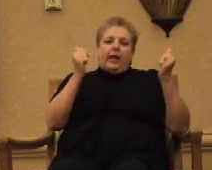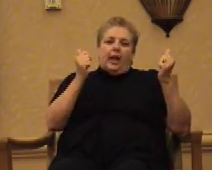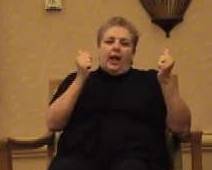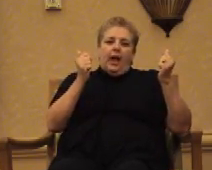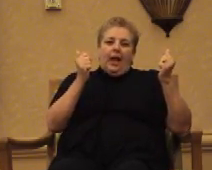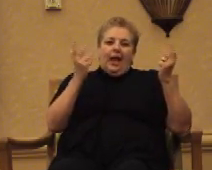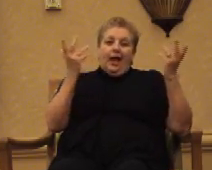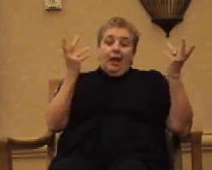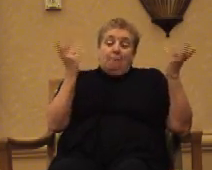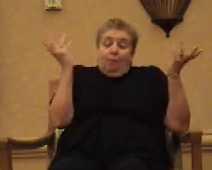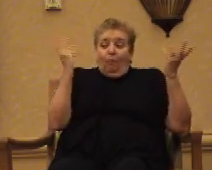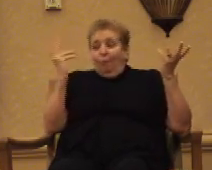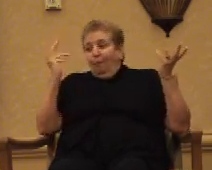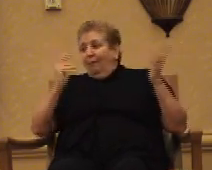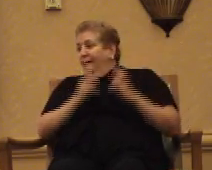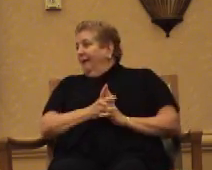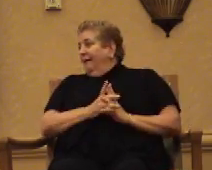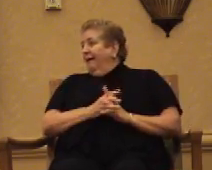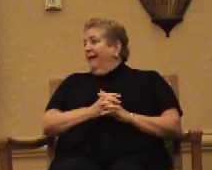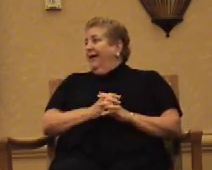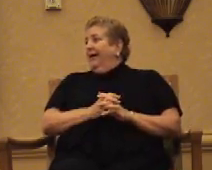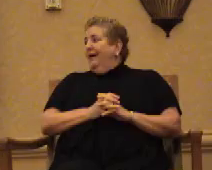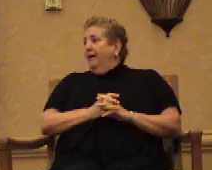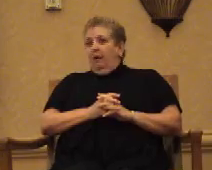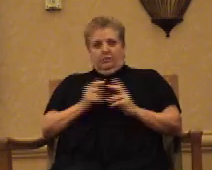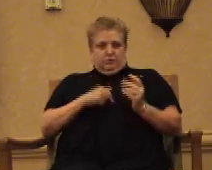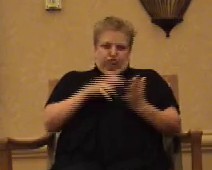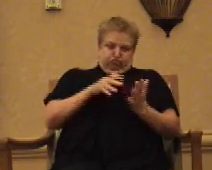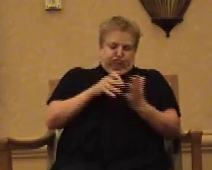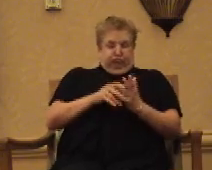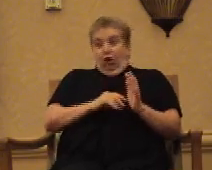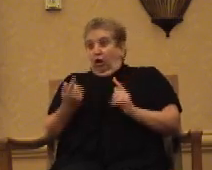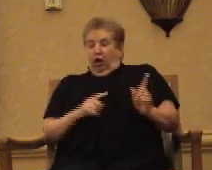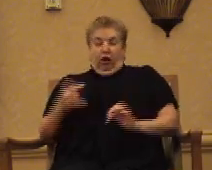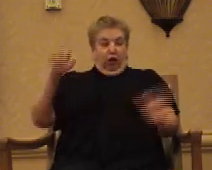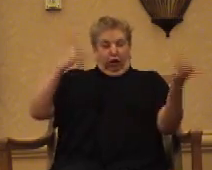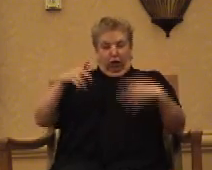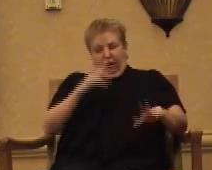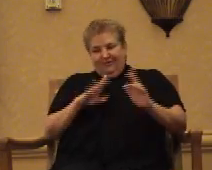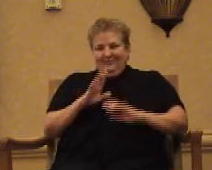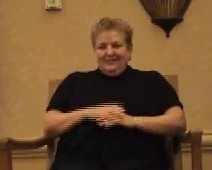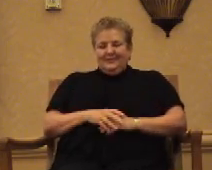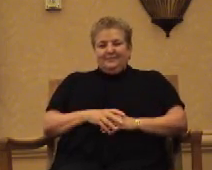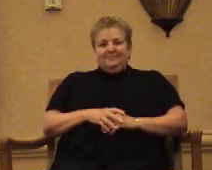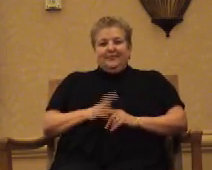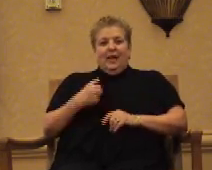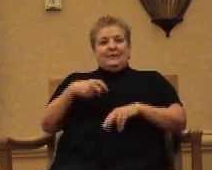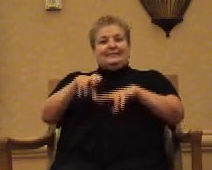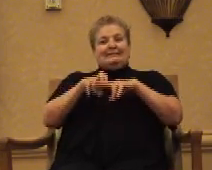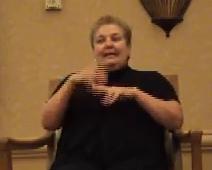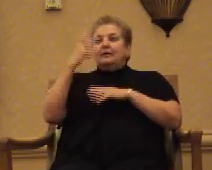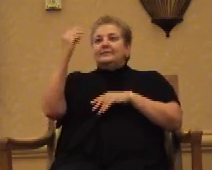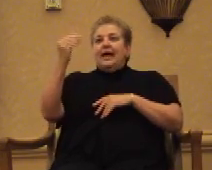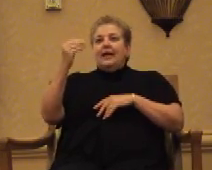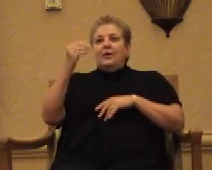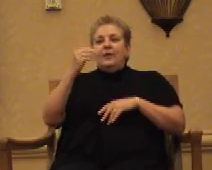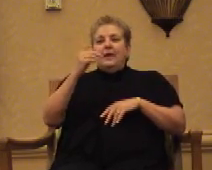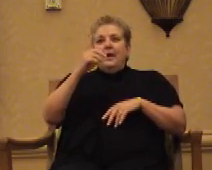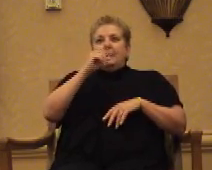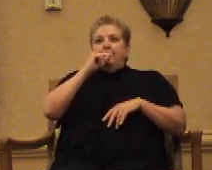Let's just say, I'm studying, man, I'm studying. I'd sit outside and a bird's shadow would go over me